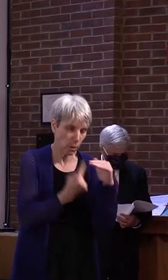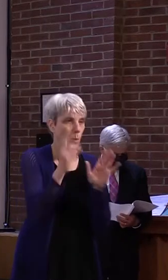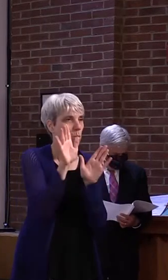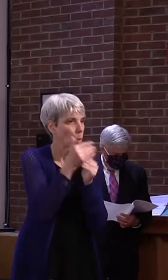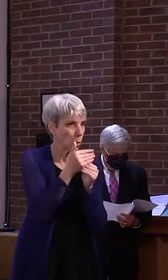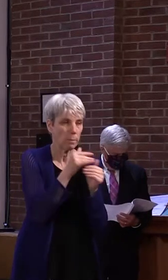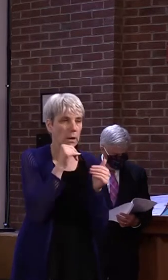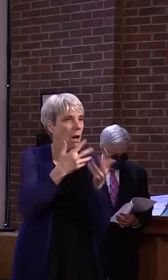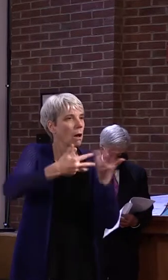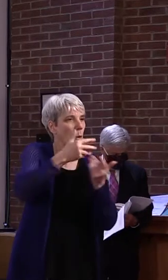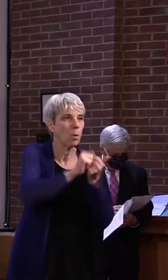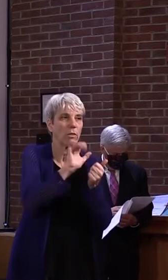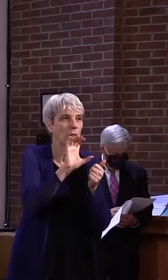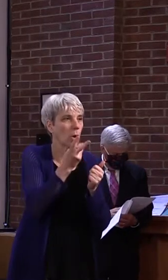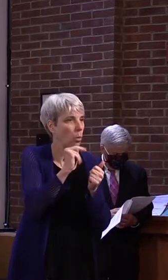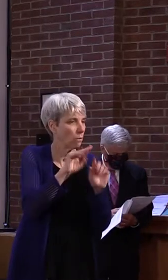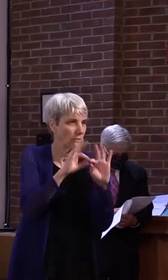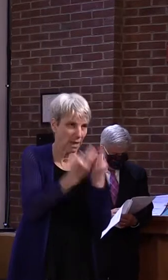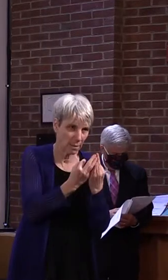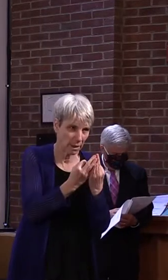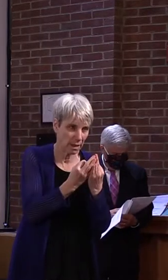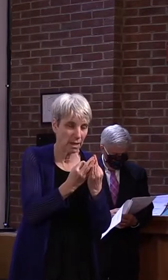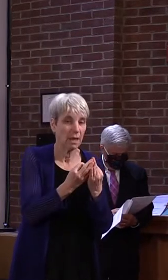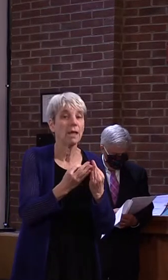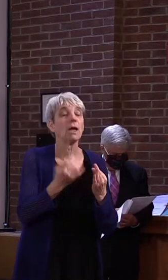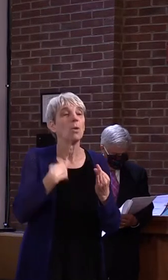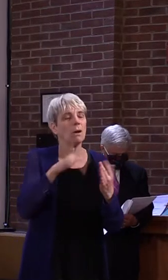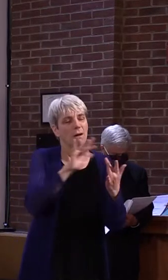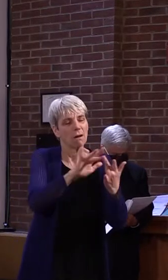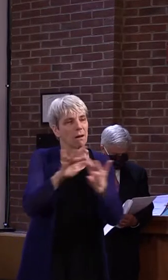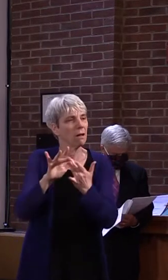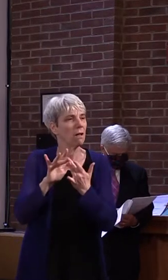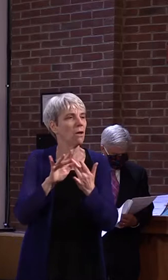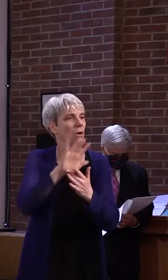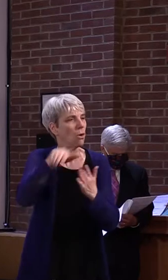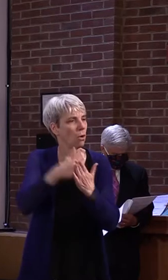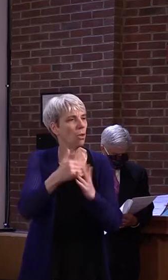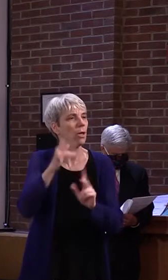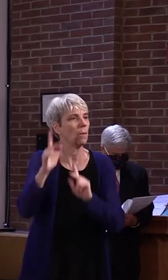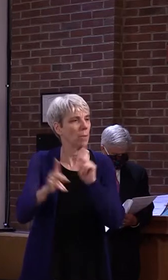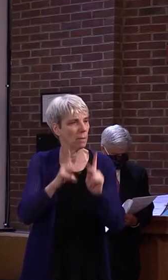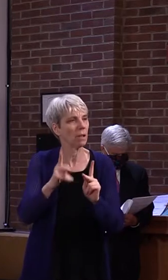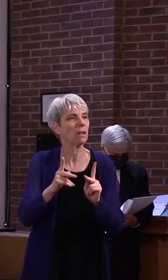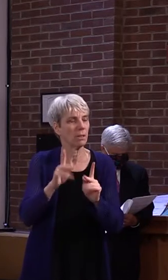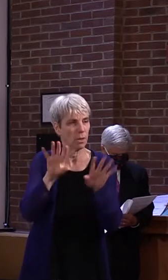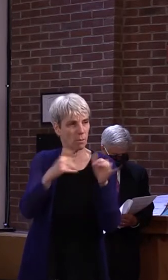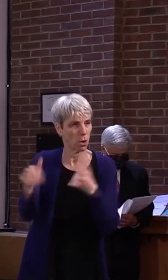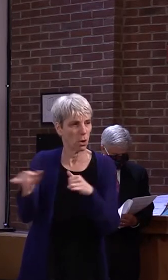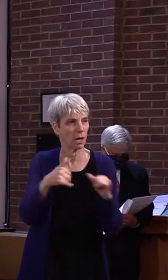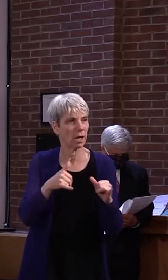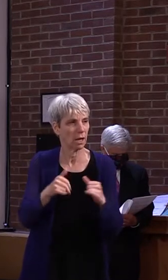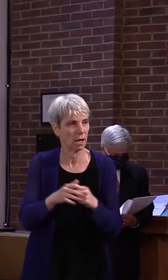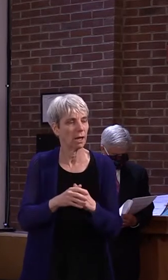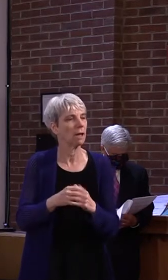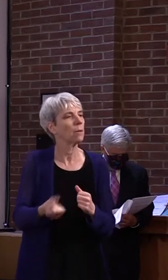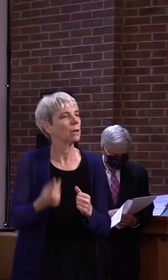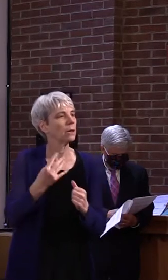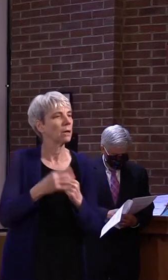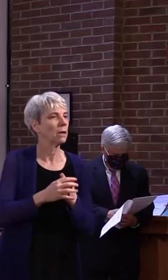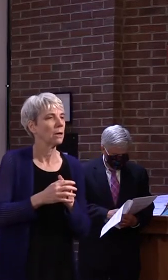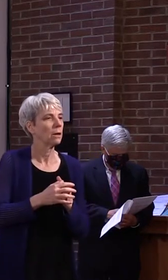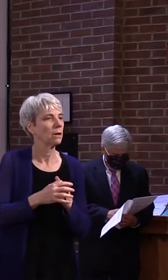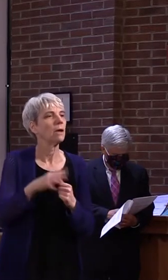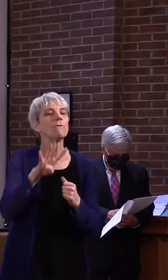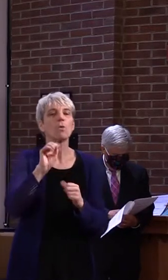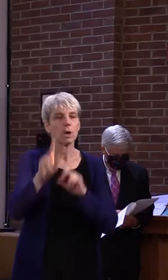reach the more than 40 people who were at the party. Contact tracing is key to our ability to contain outbreaks, and I'll speak